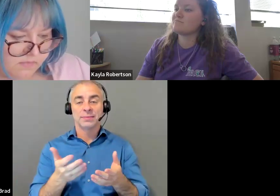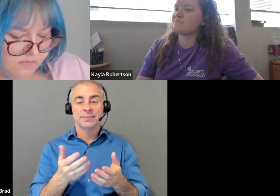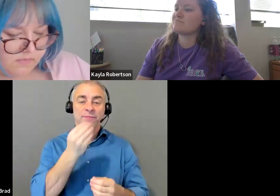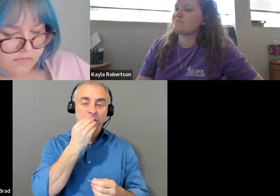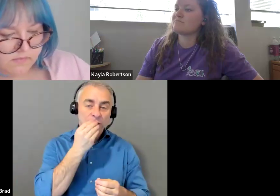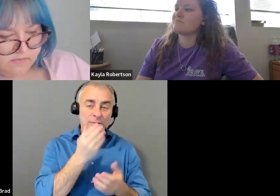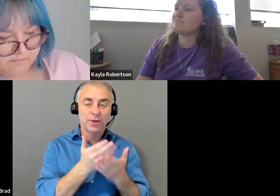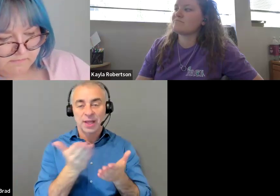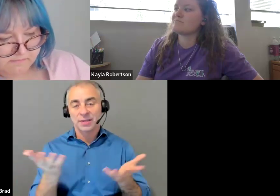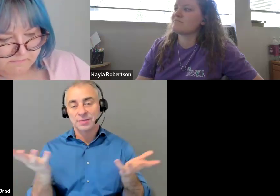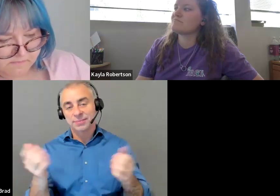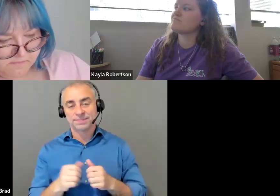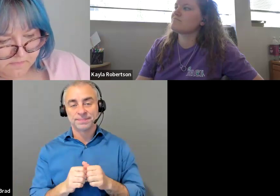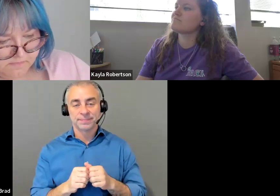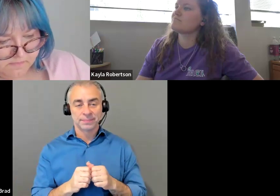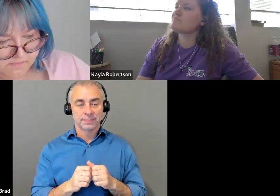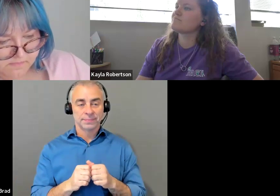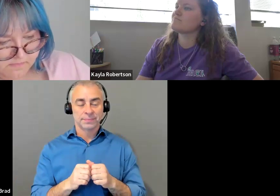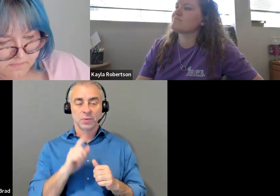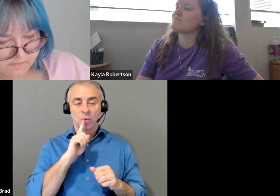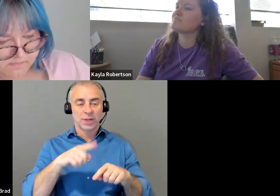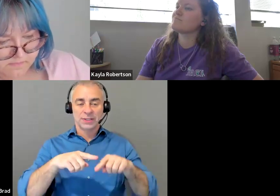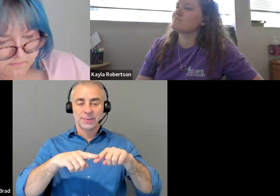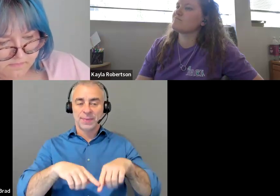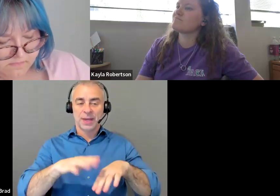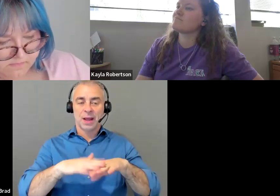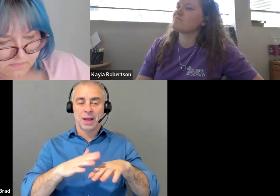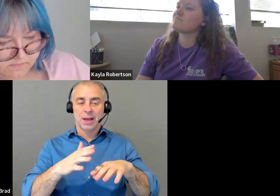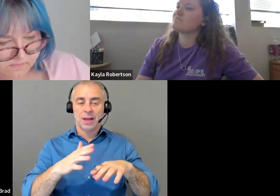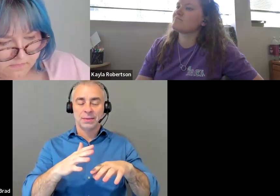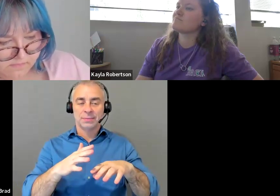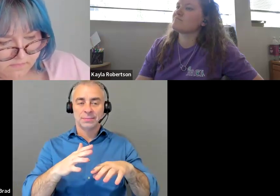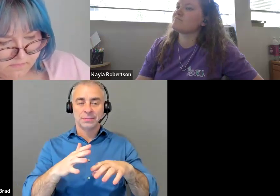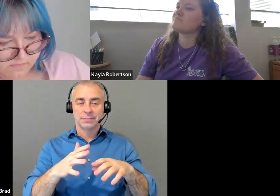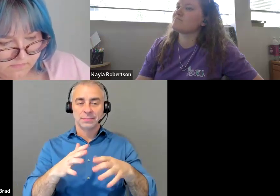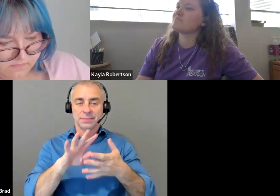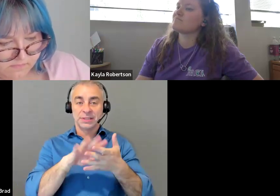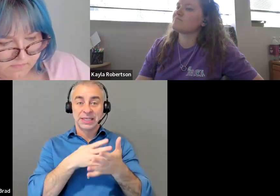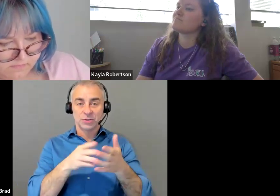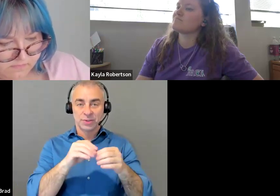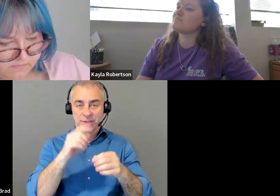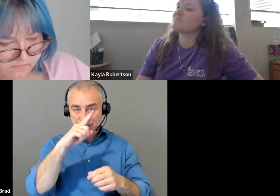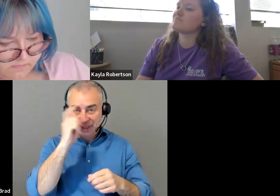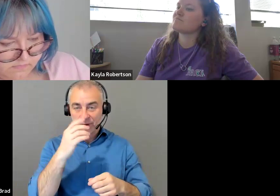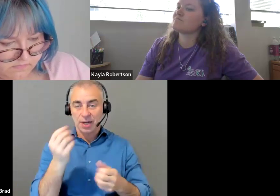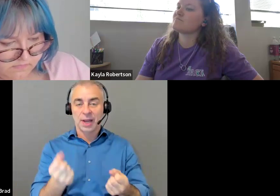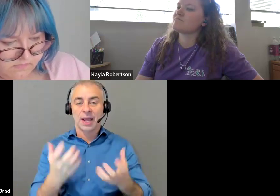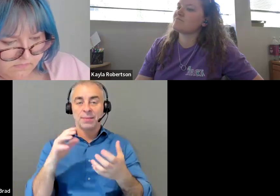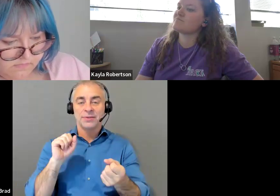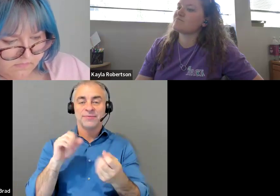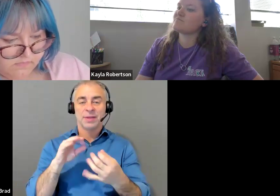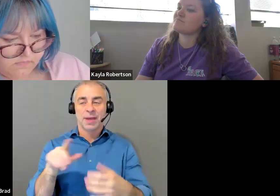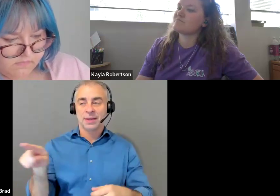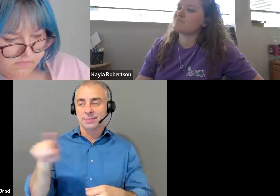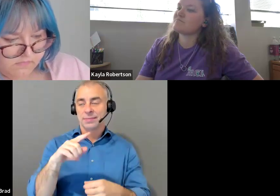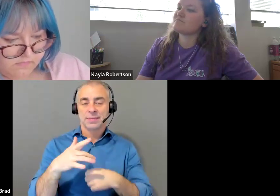like that. But it really differs depending on the summer and how much feedback we get about availability from